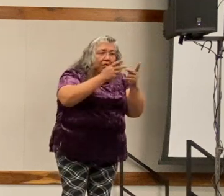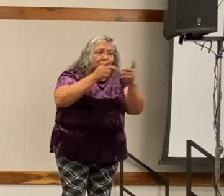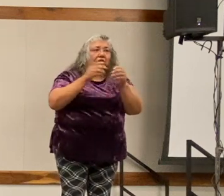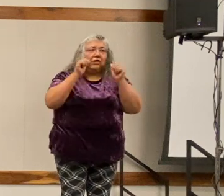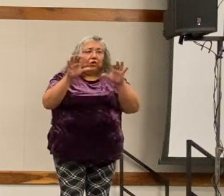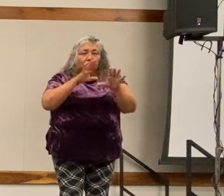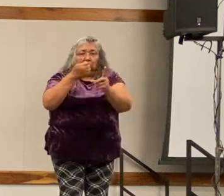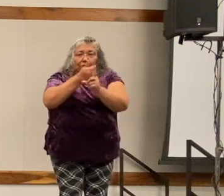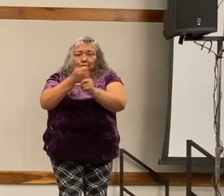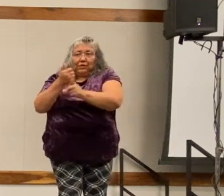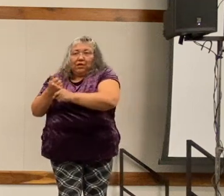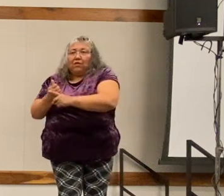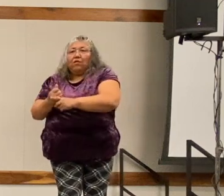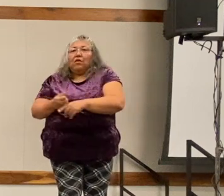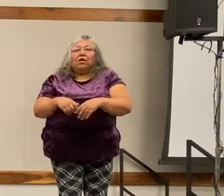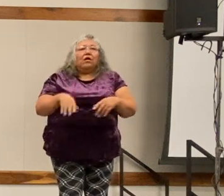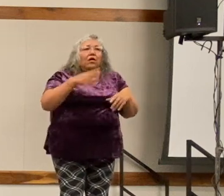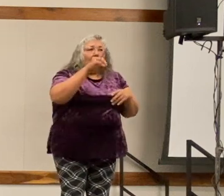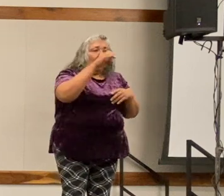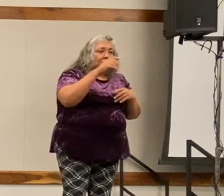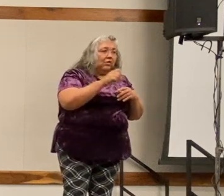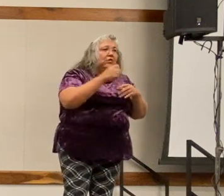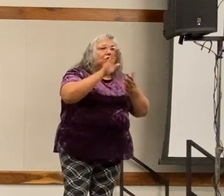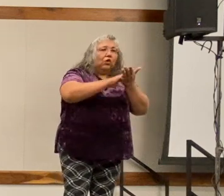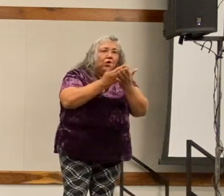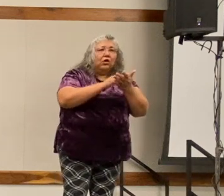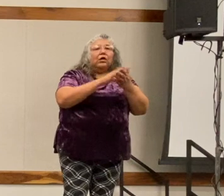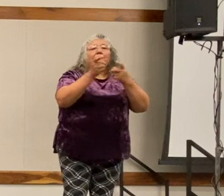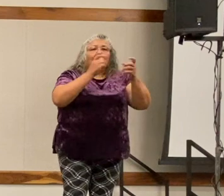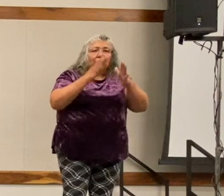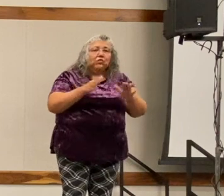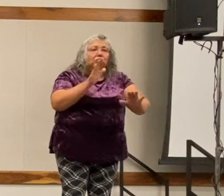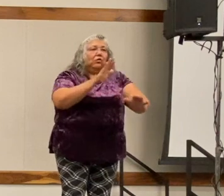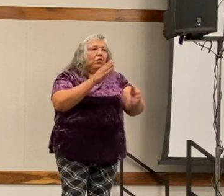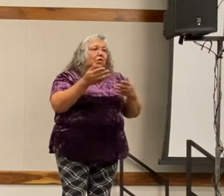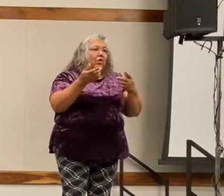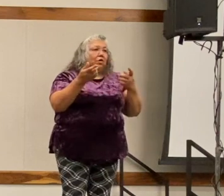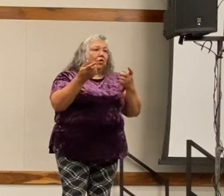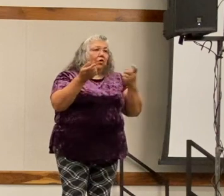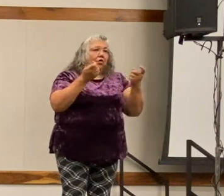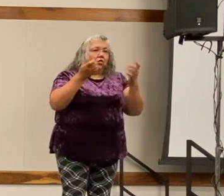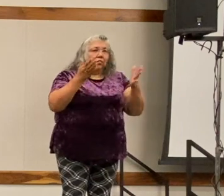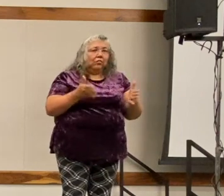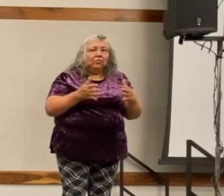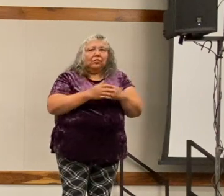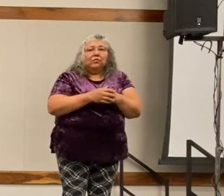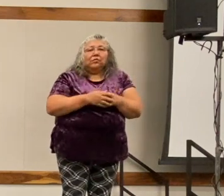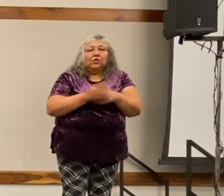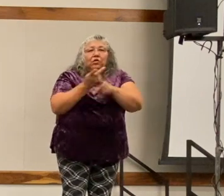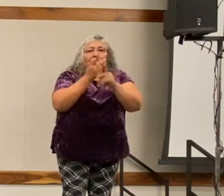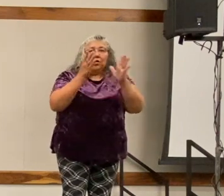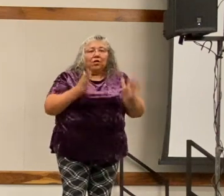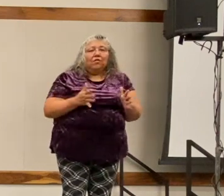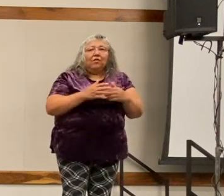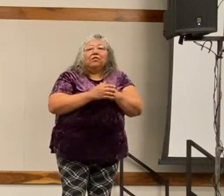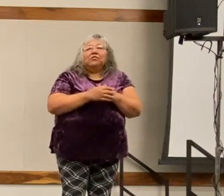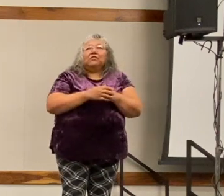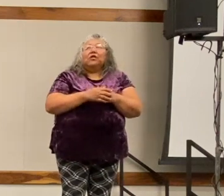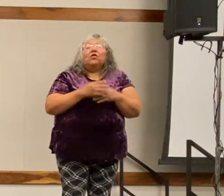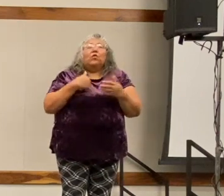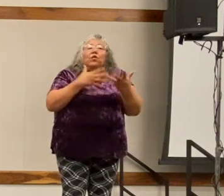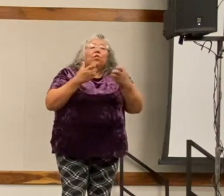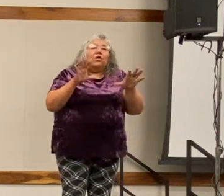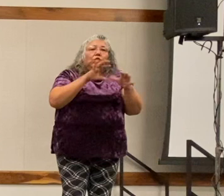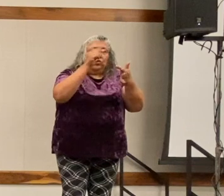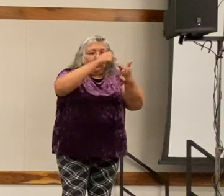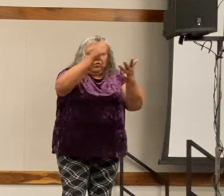on their own. A hostess, a cook, a manager, a supervisor, a waiter, a waitress, whatever. We want to do that. Right?